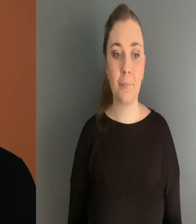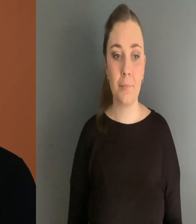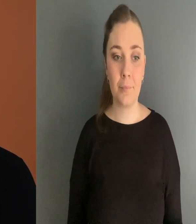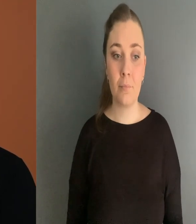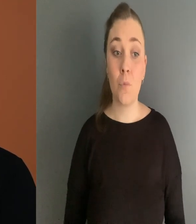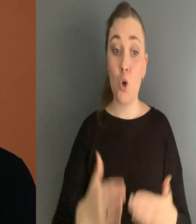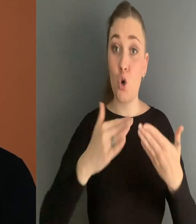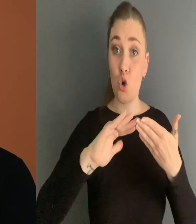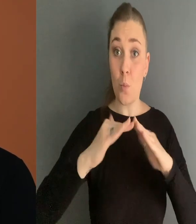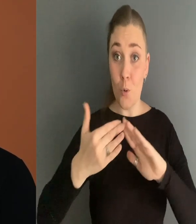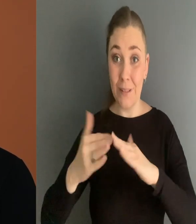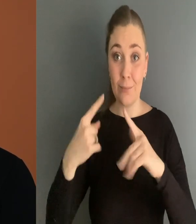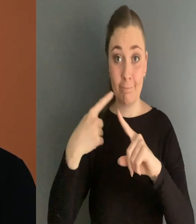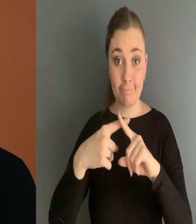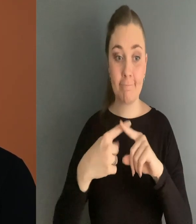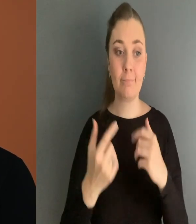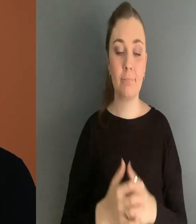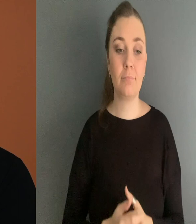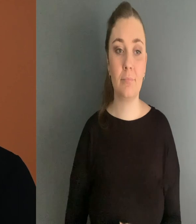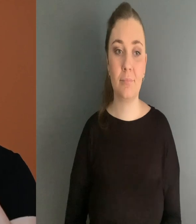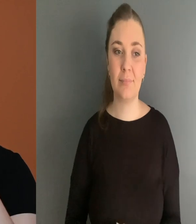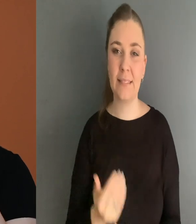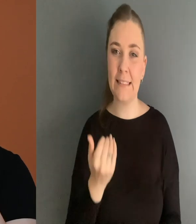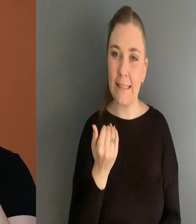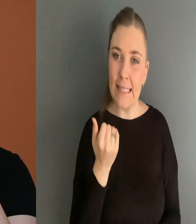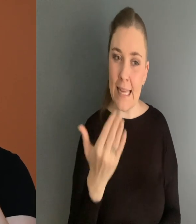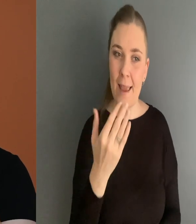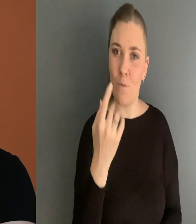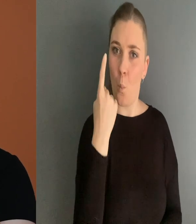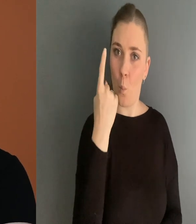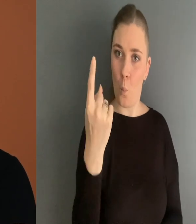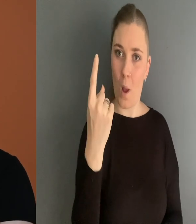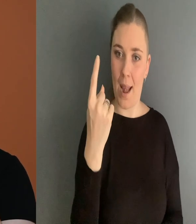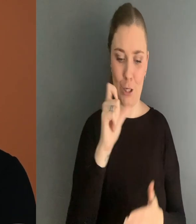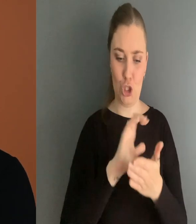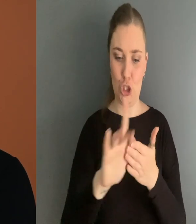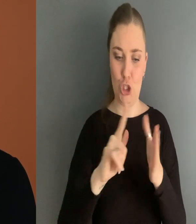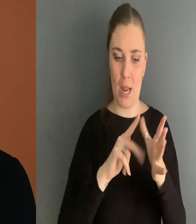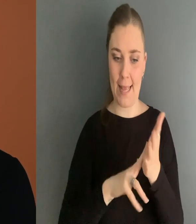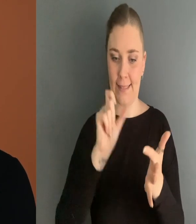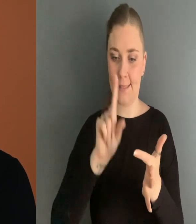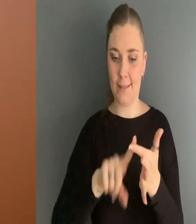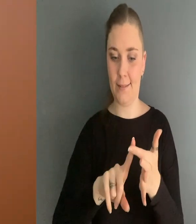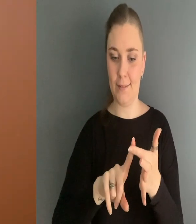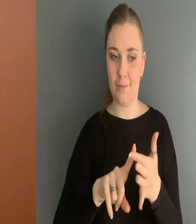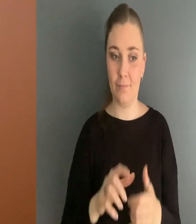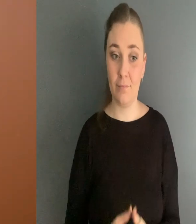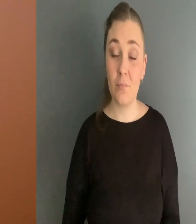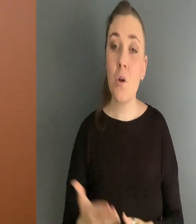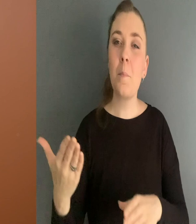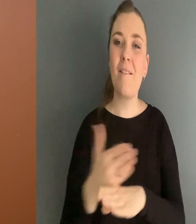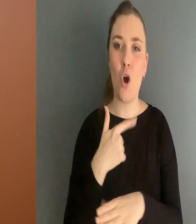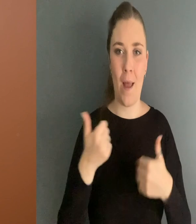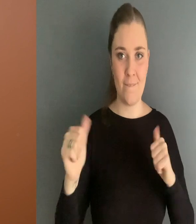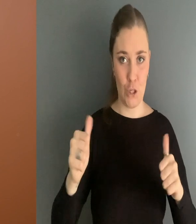And the community that gave them that one chance. And before I